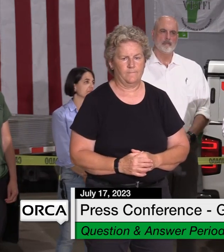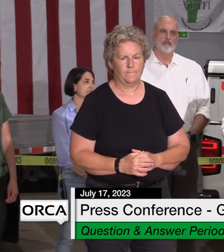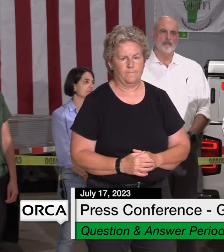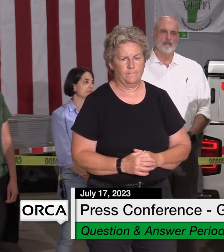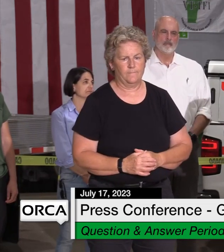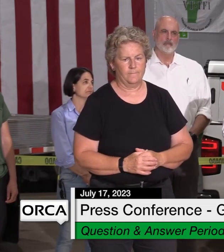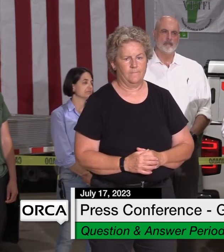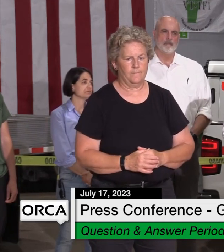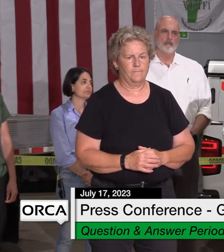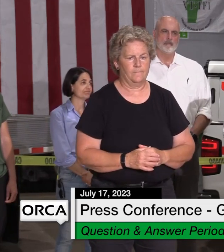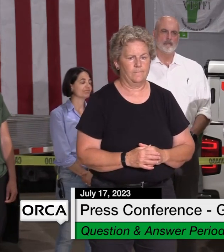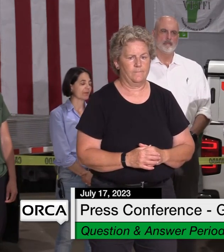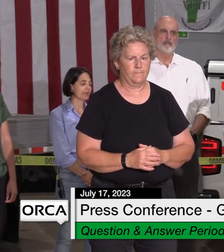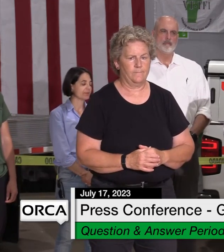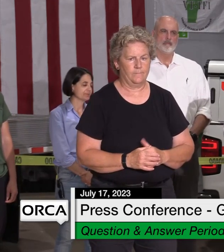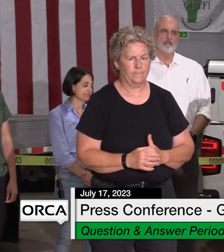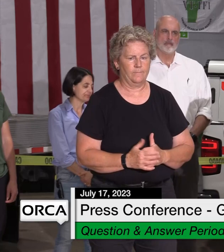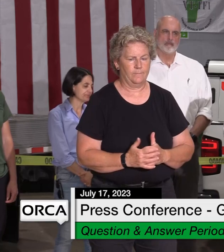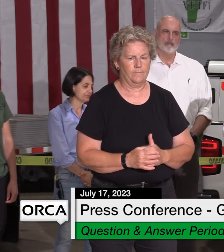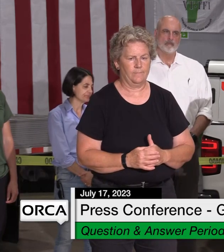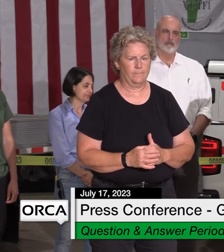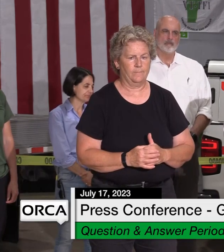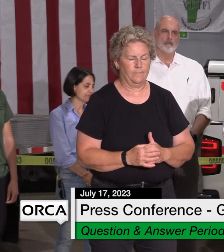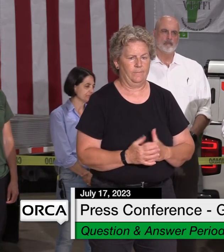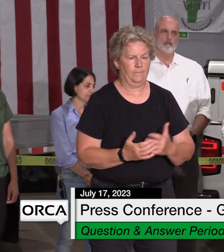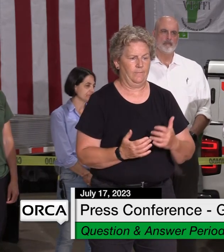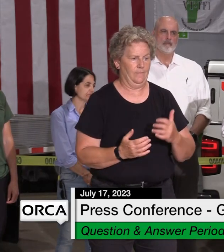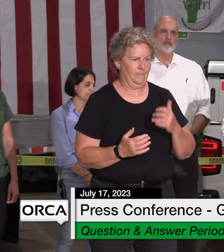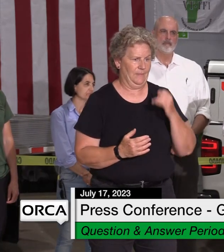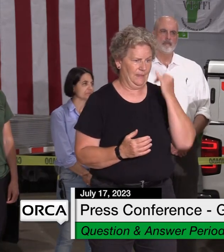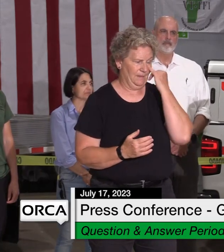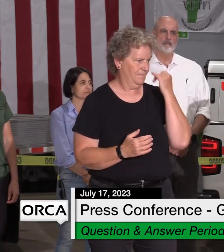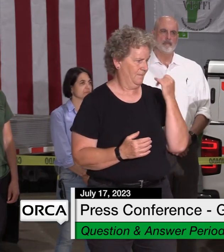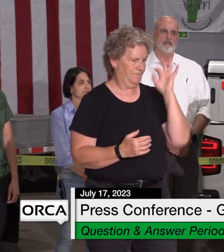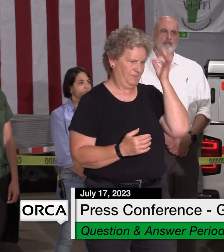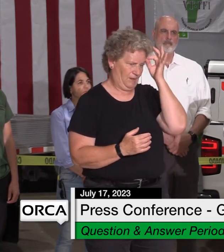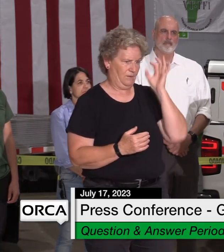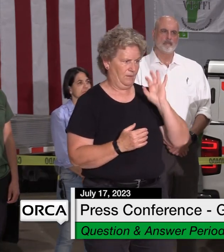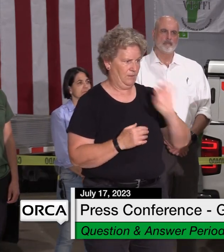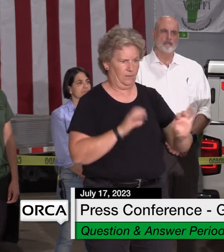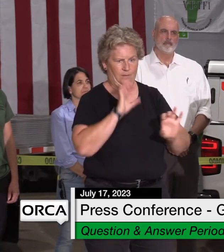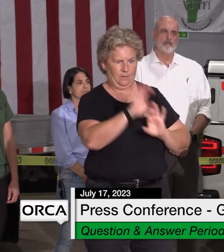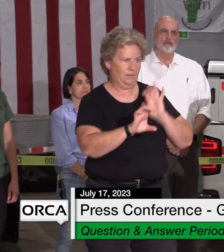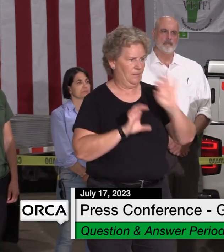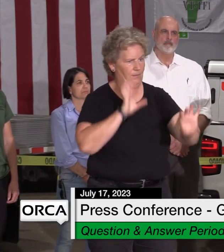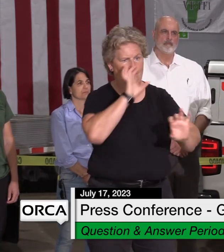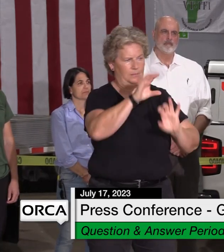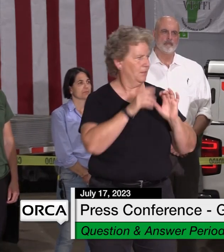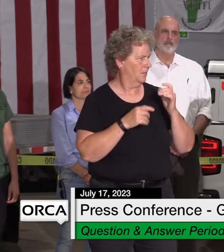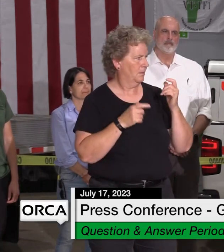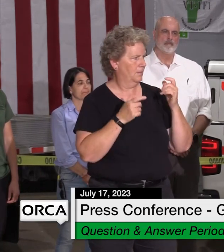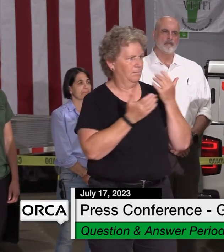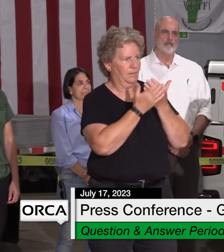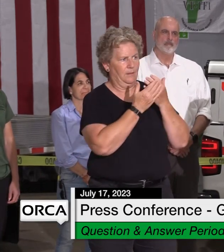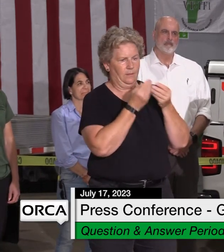financially, which is far from certain, there would still be the upheaval and the disruption that so many people are facing.